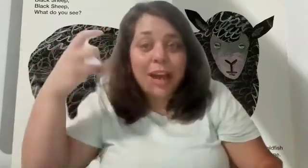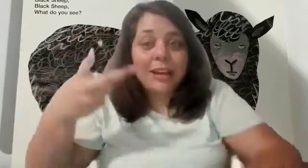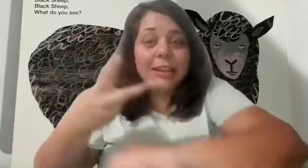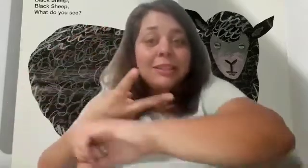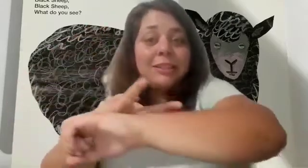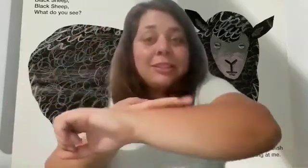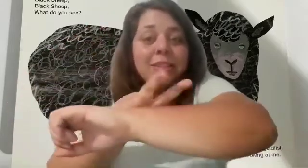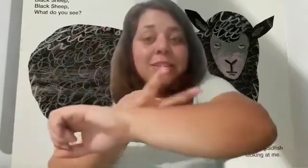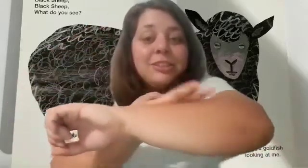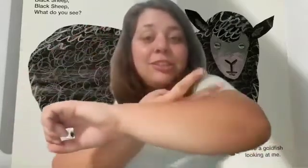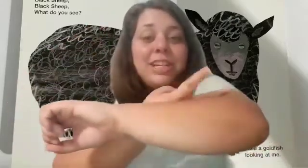Black sheep,